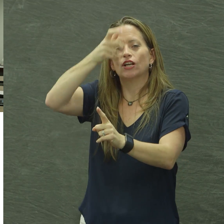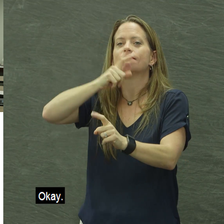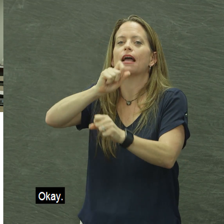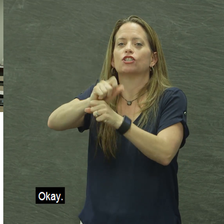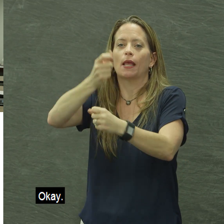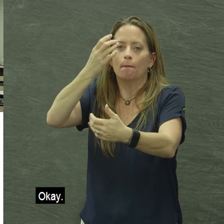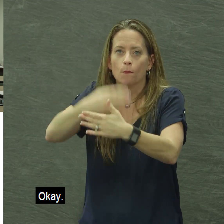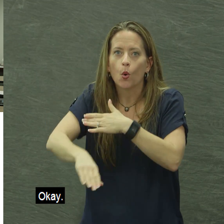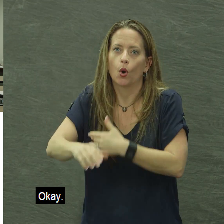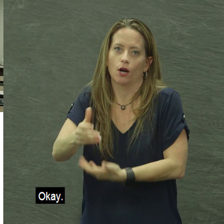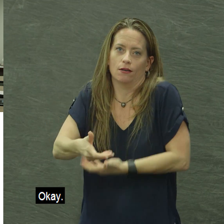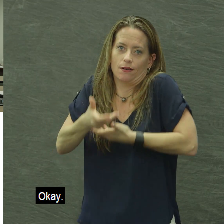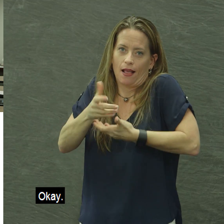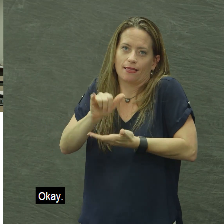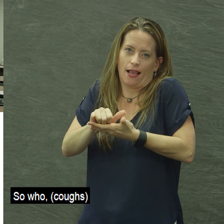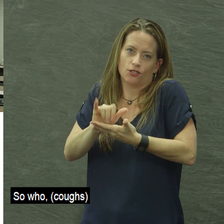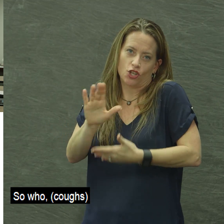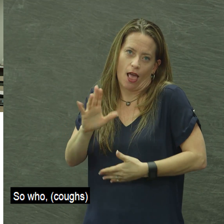Okay.